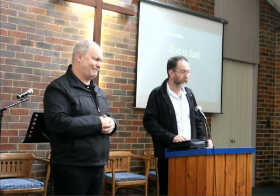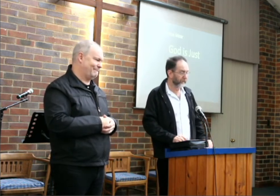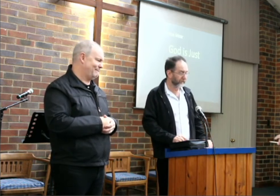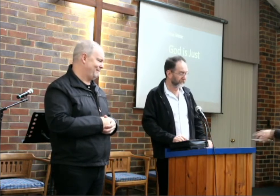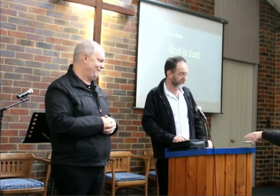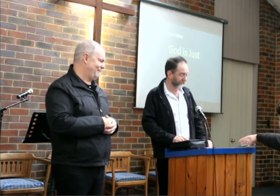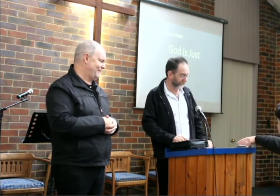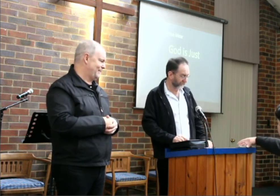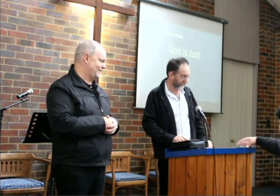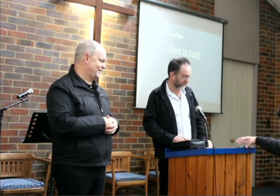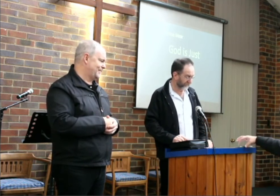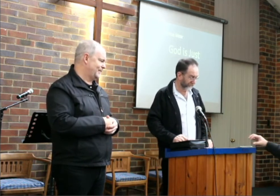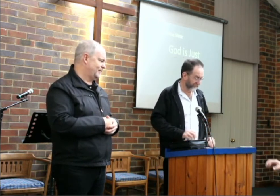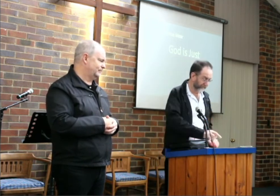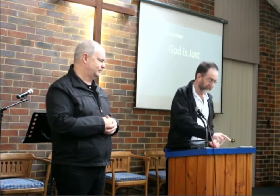Oh.